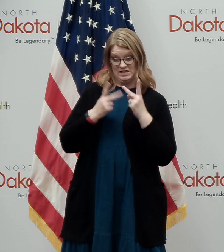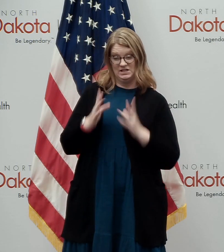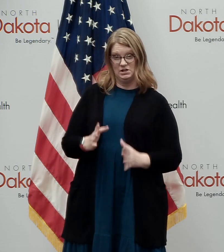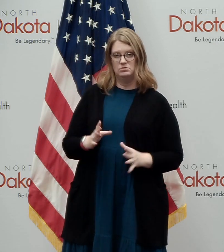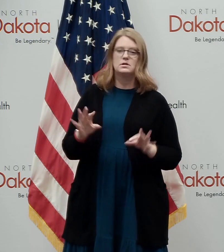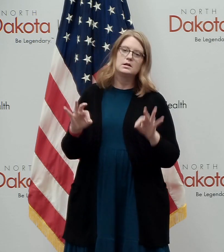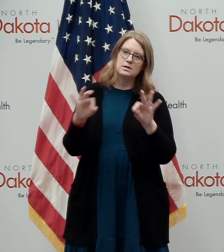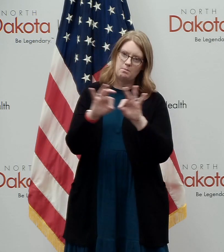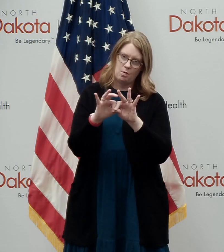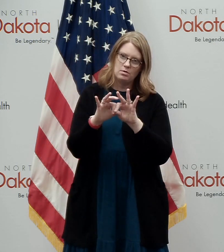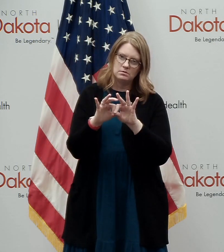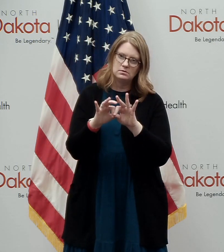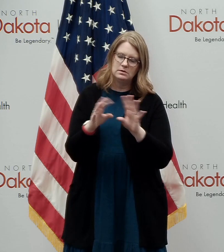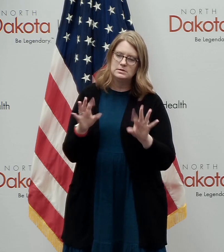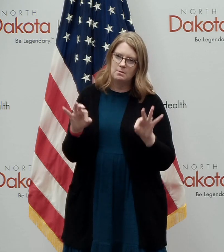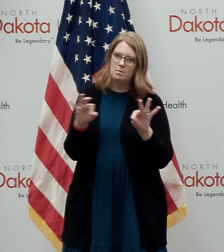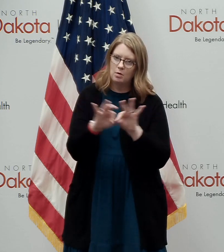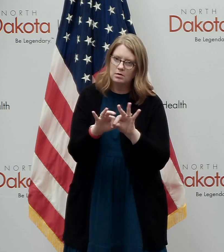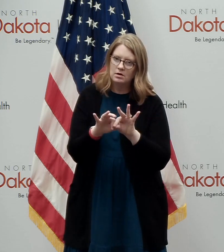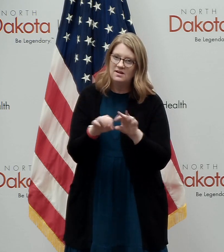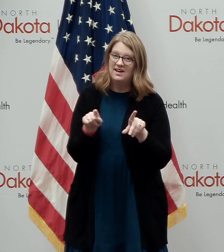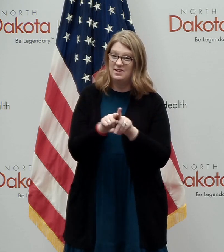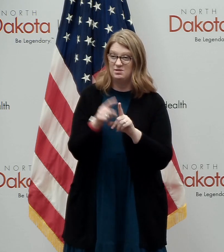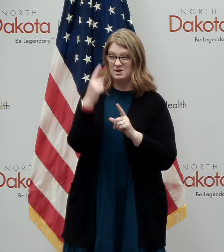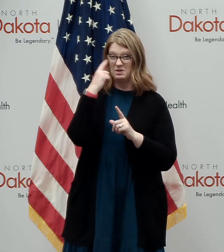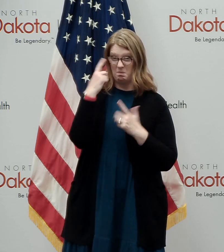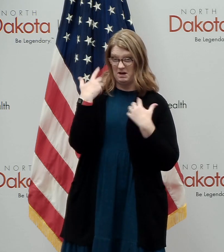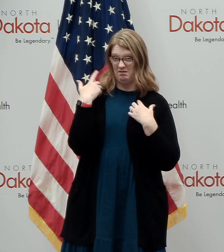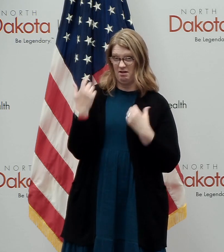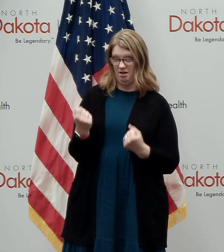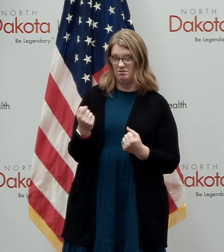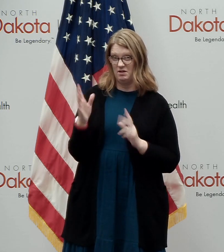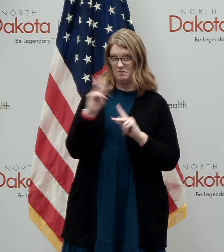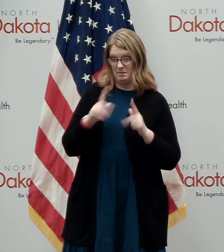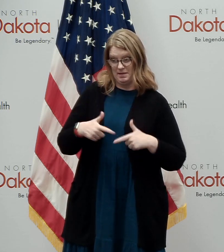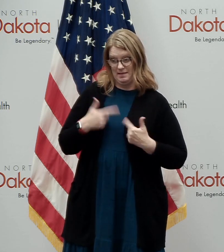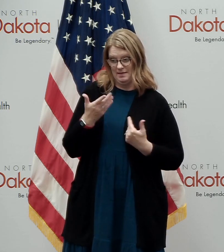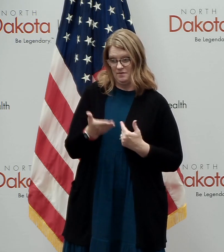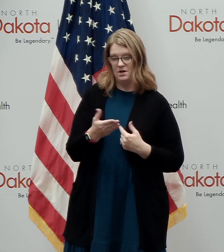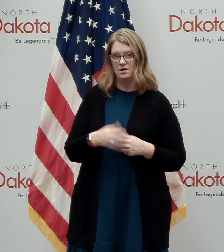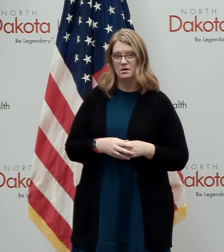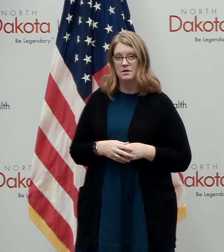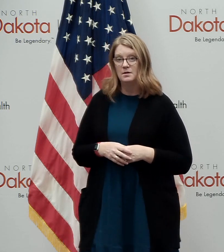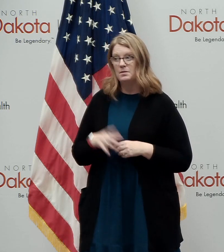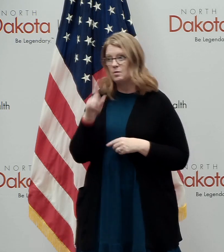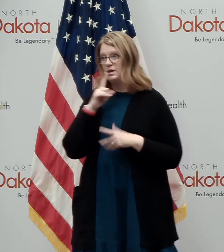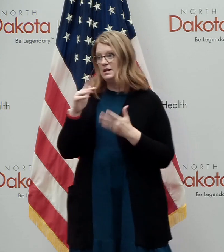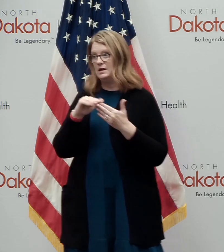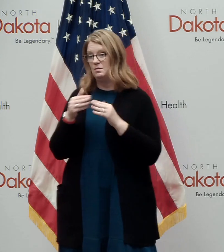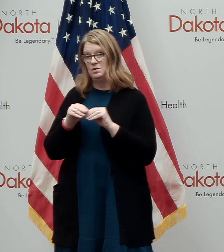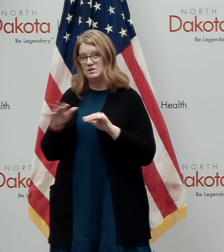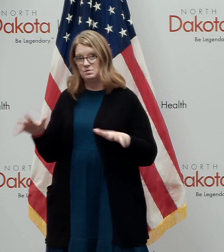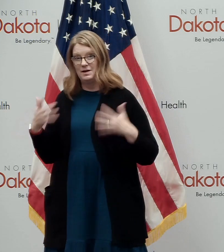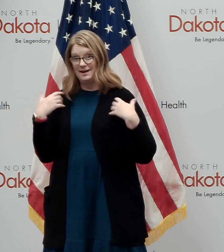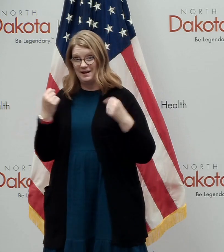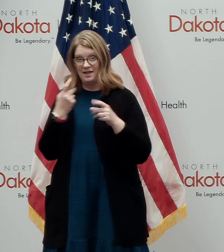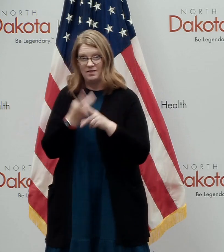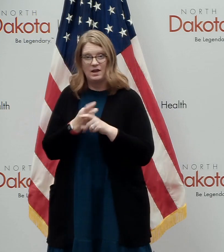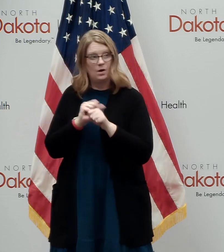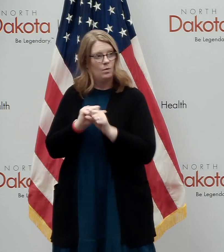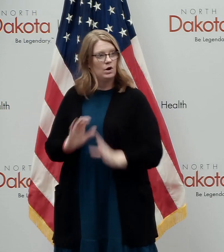well-being and mental health. So again, it has to do with community spread and healthcare workers. And like I